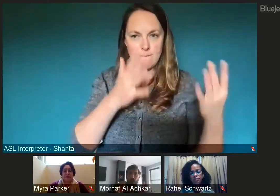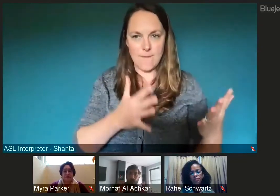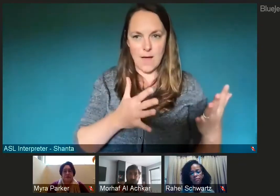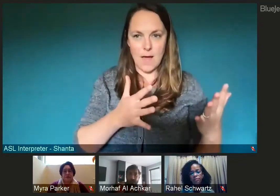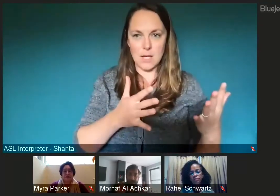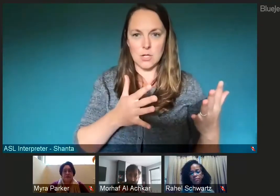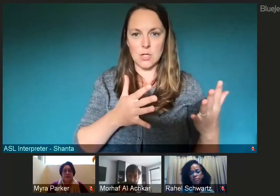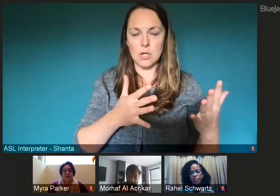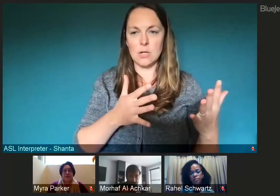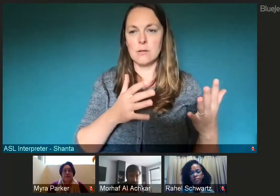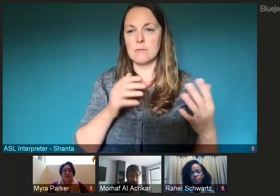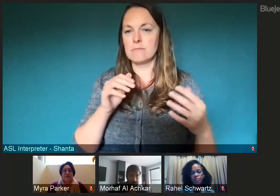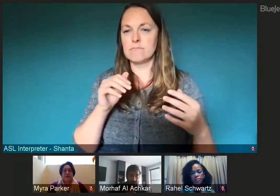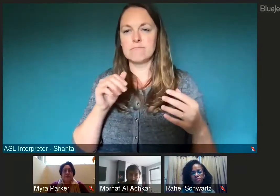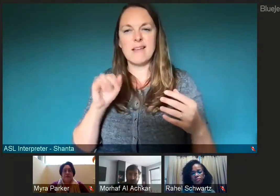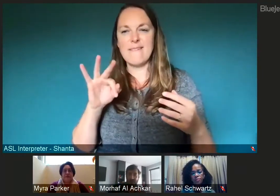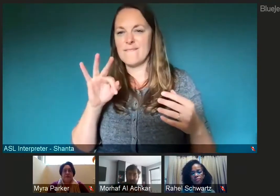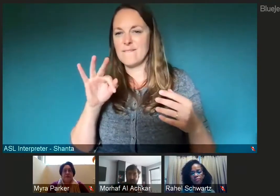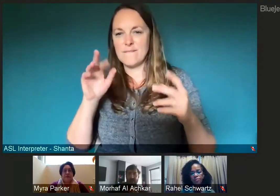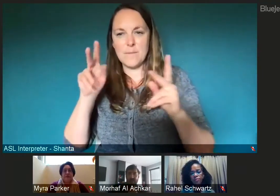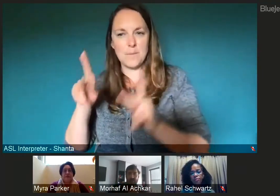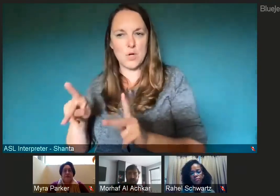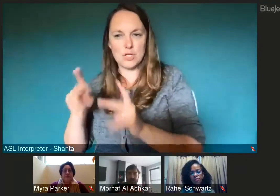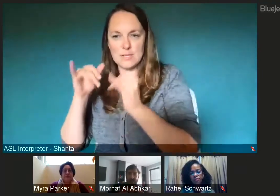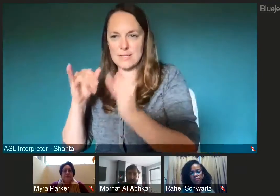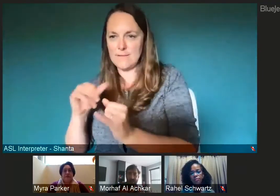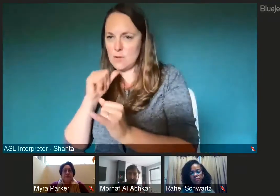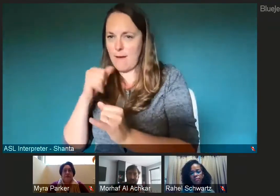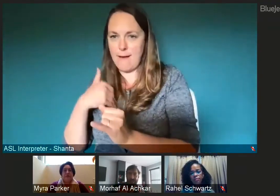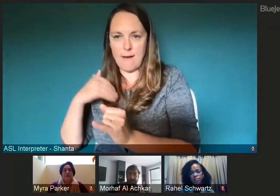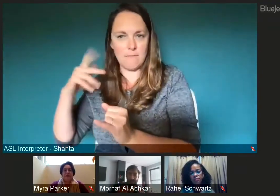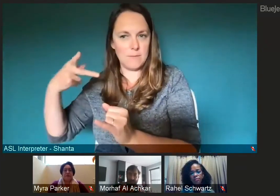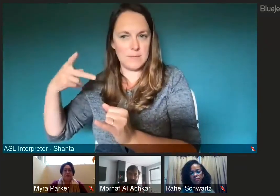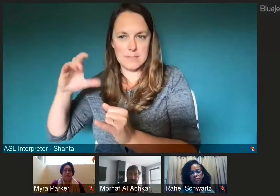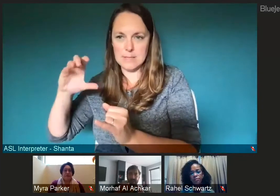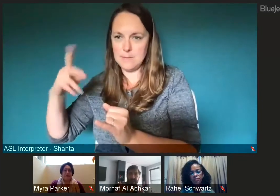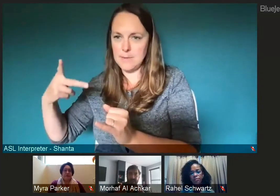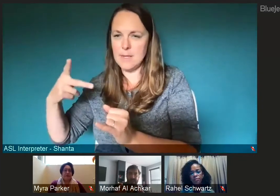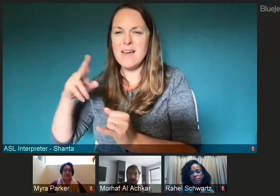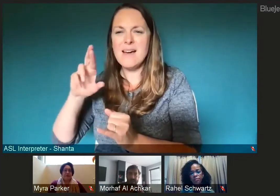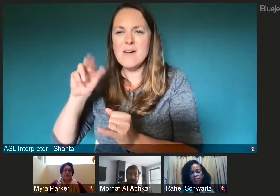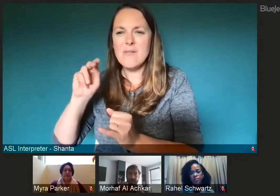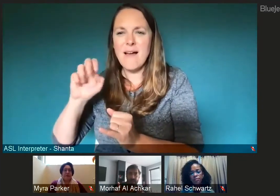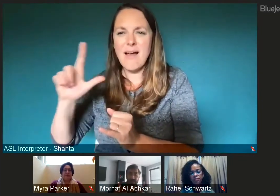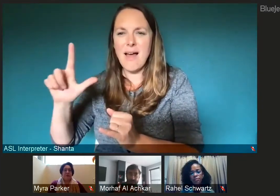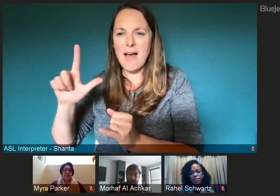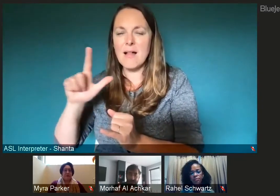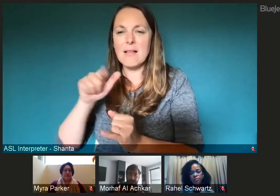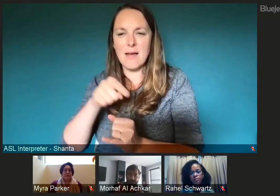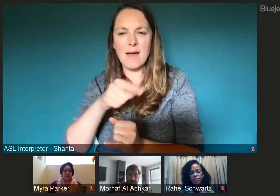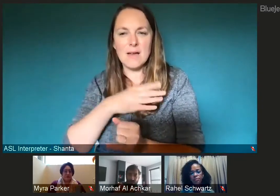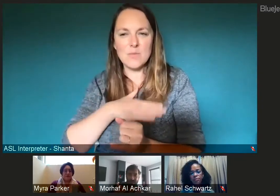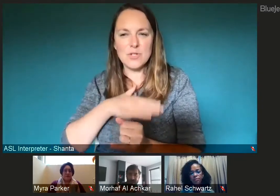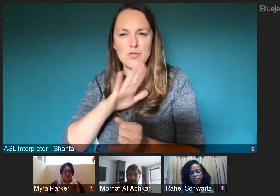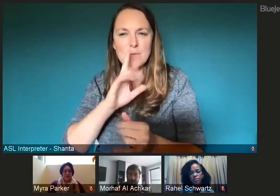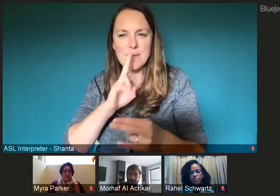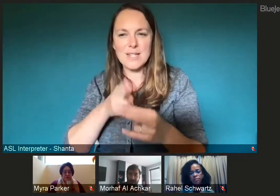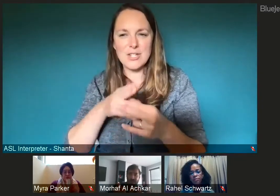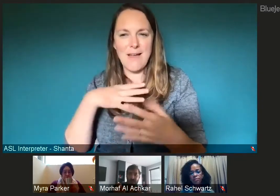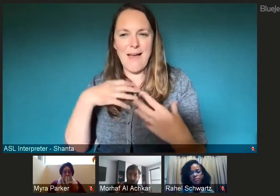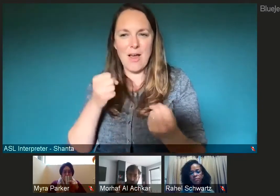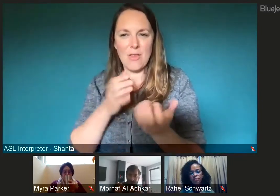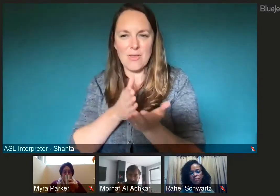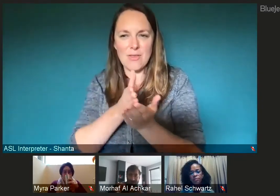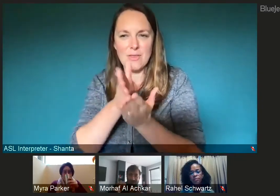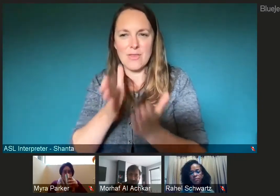provider. And Rahel, I appreciate you mentioning that the health navigators from the community. I would take that